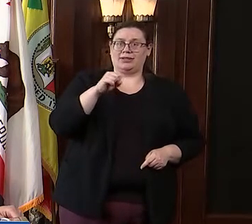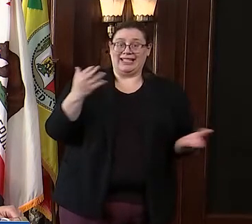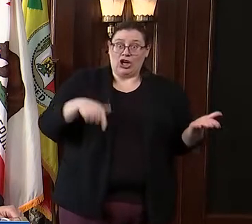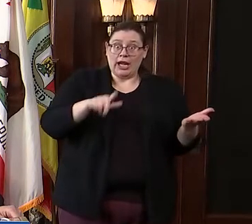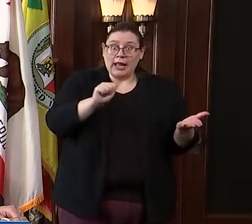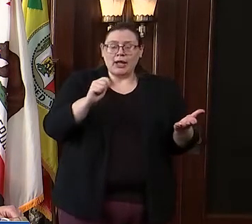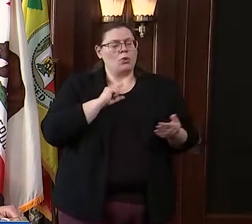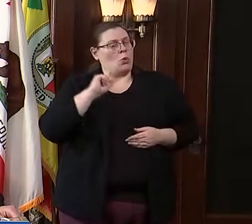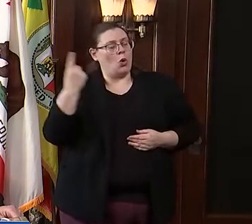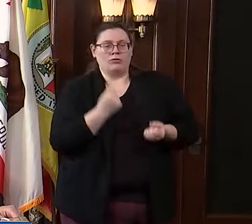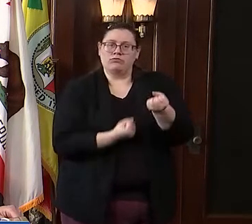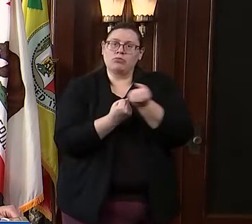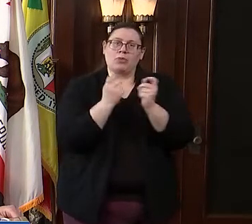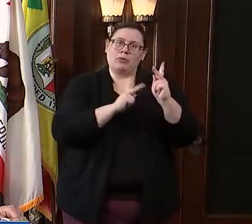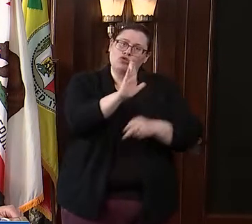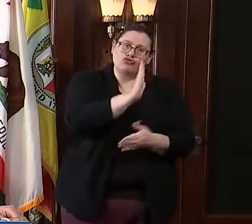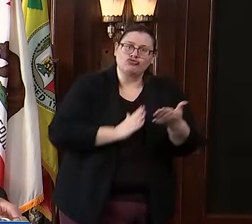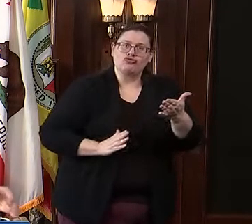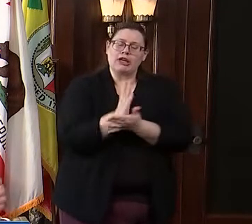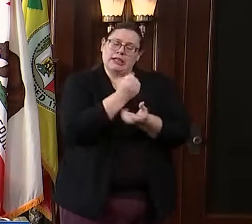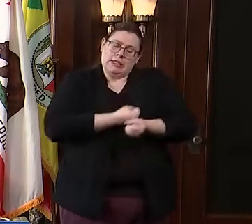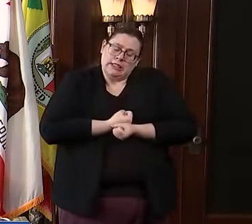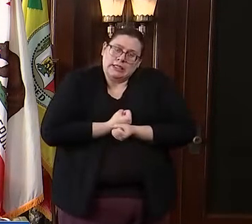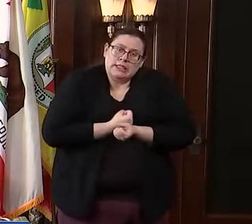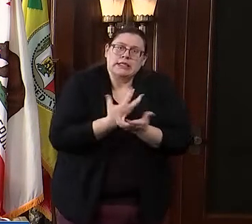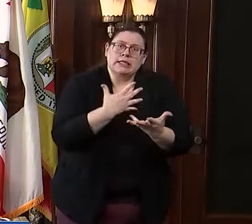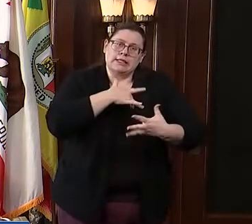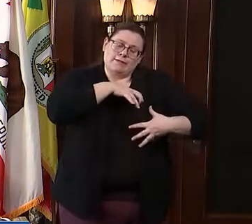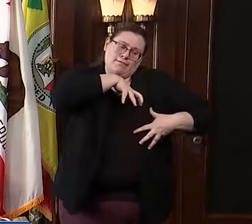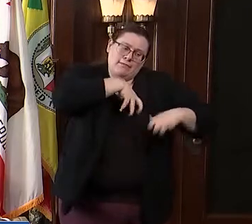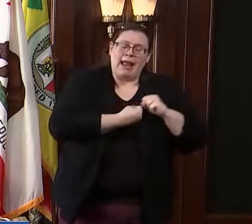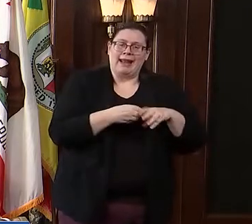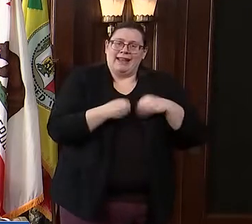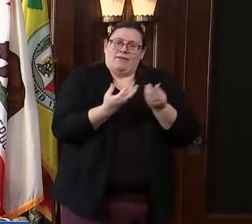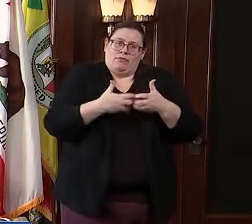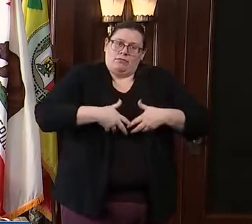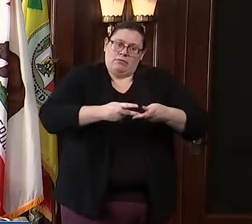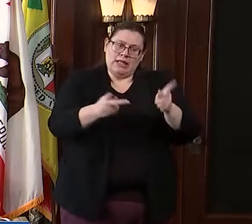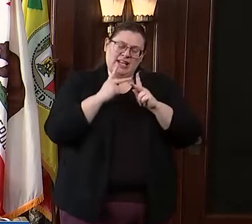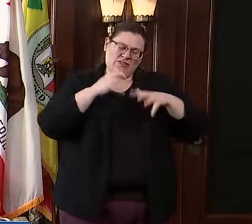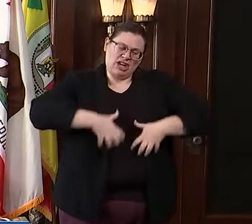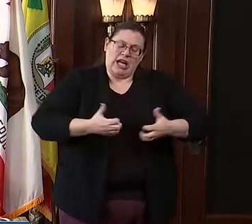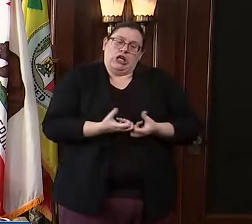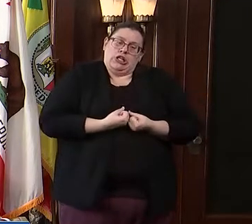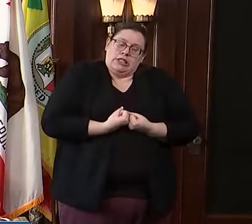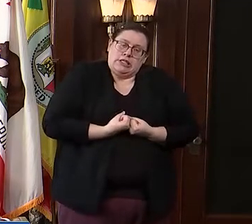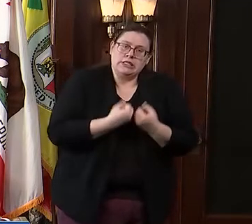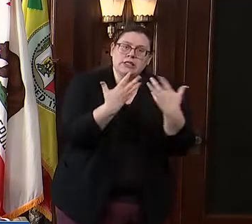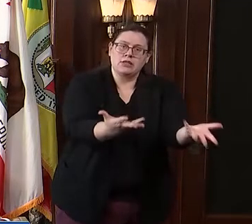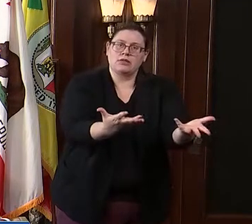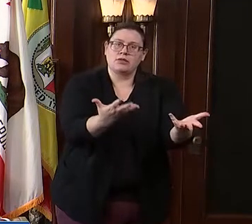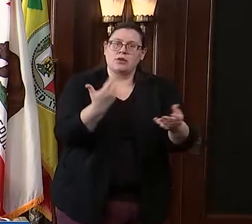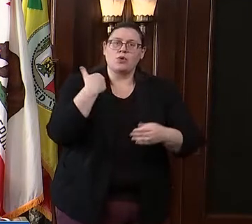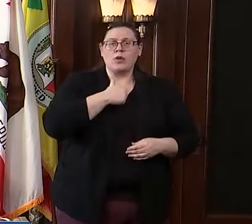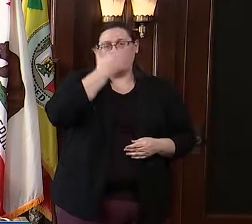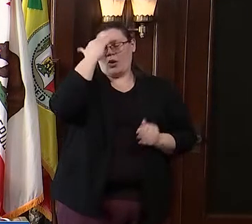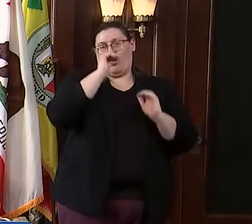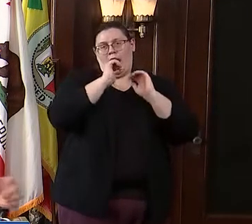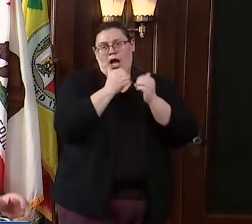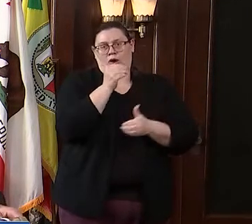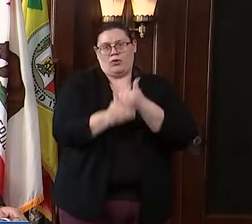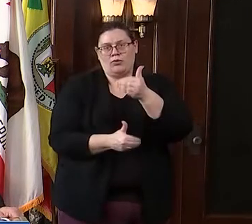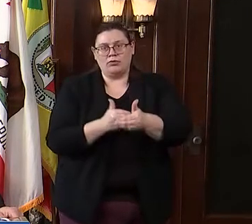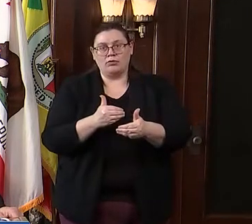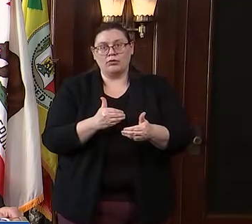people's rights to express their pain and to give space to that outrage. We know how to do this, not because